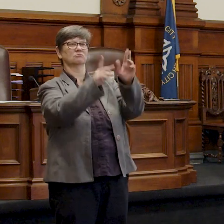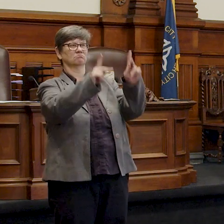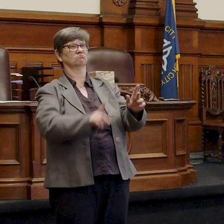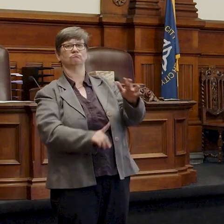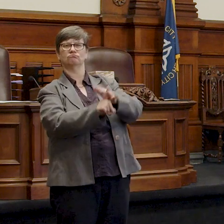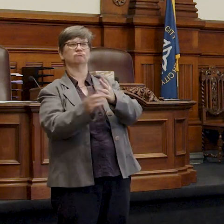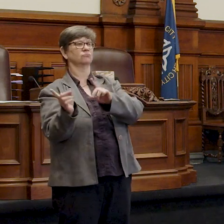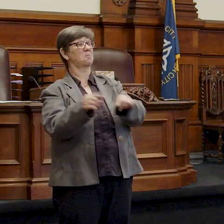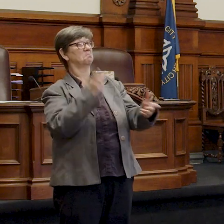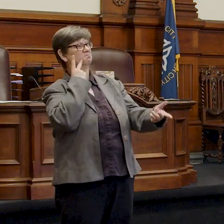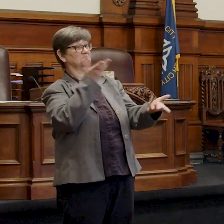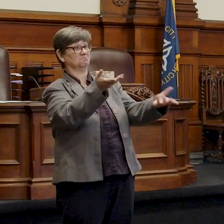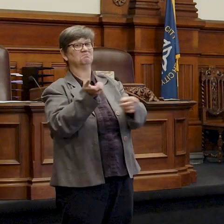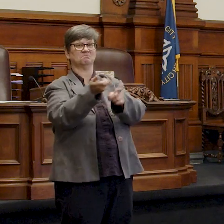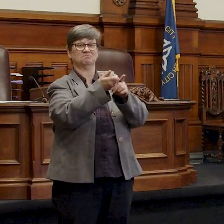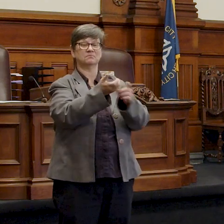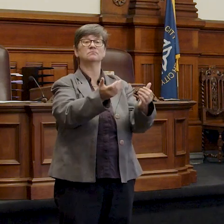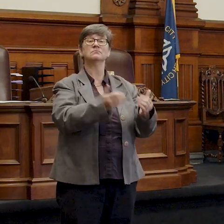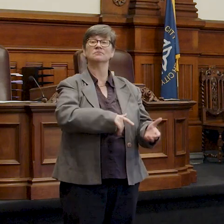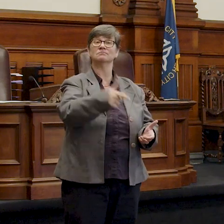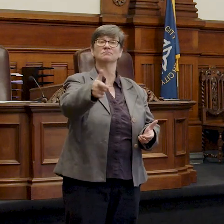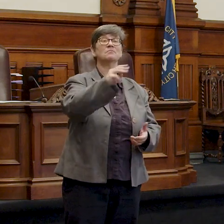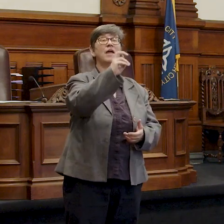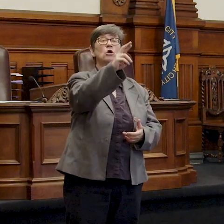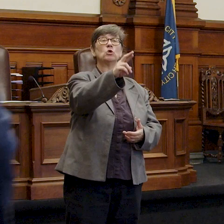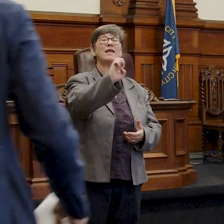With that, I will now turn it back over to Mayor Evans. Mayor?